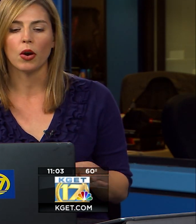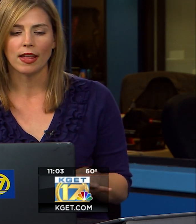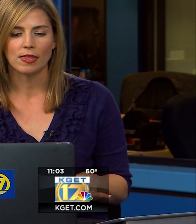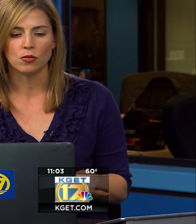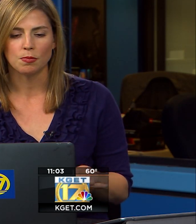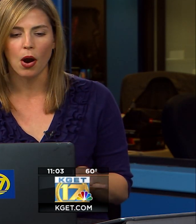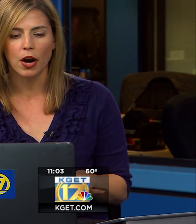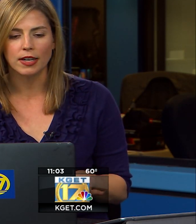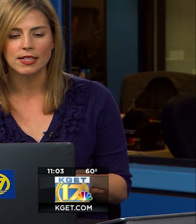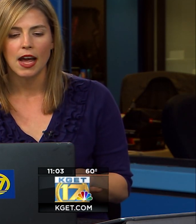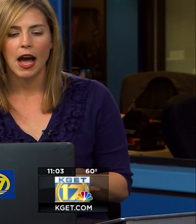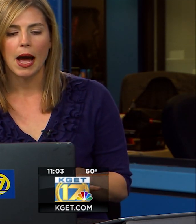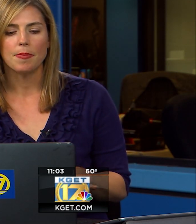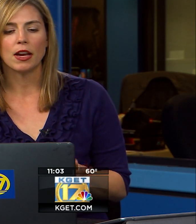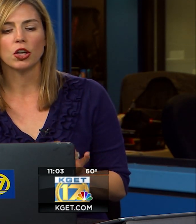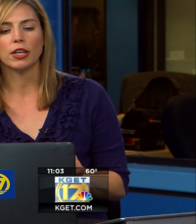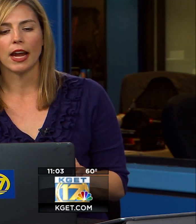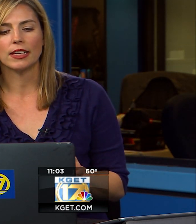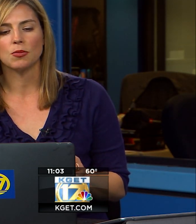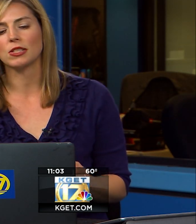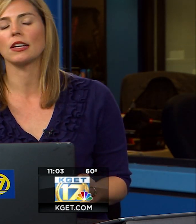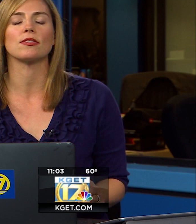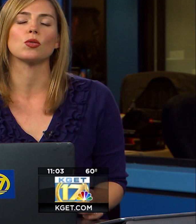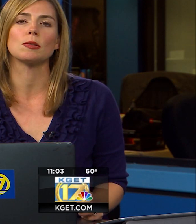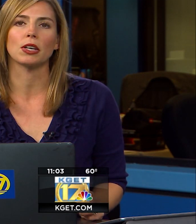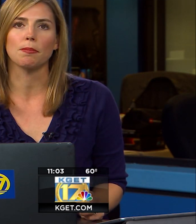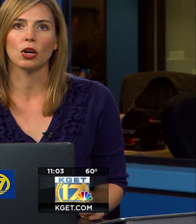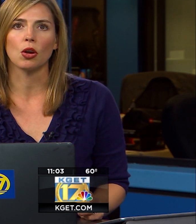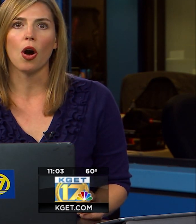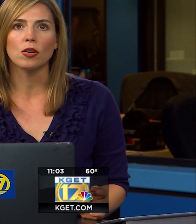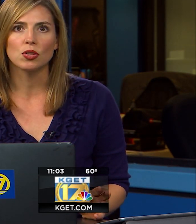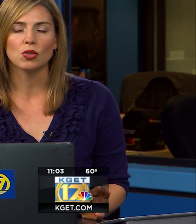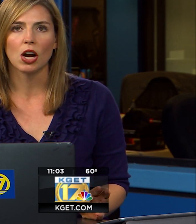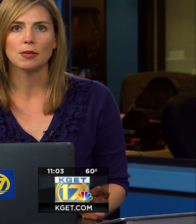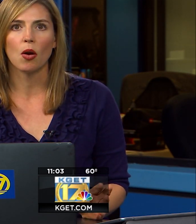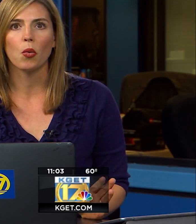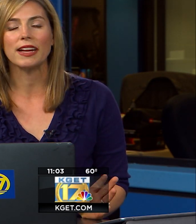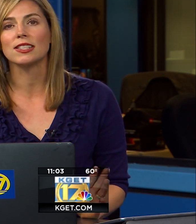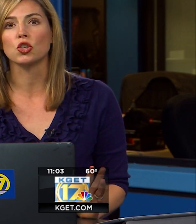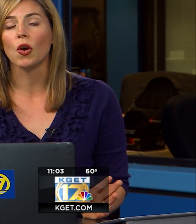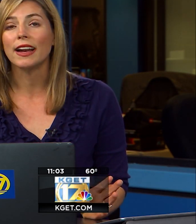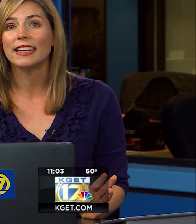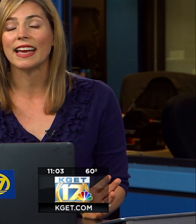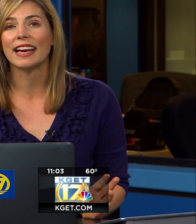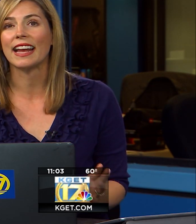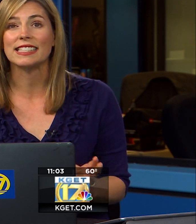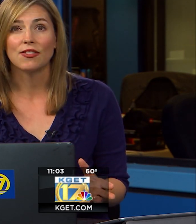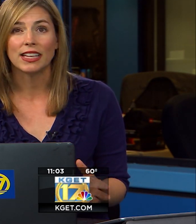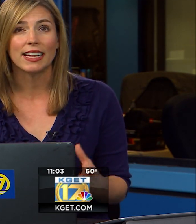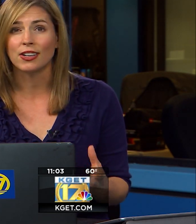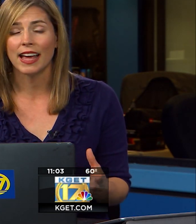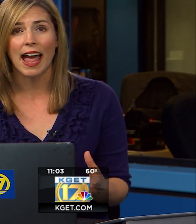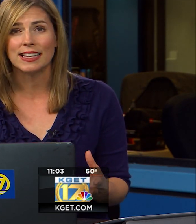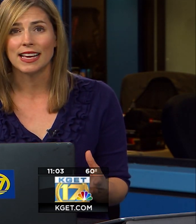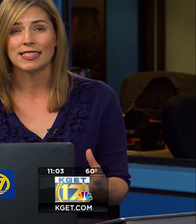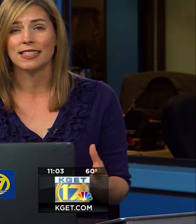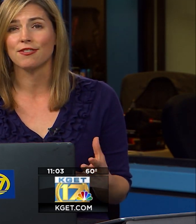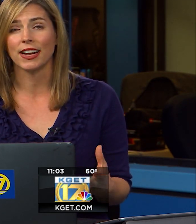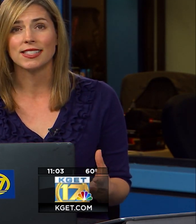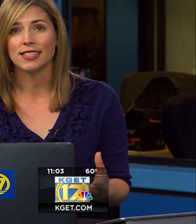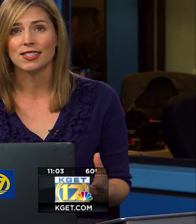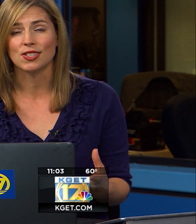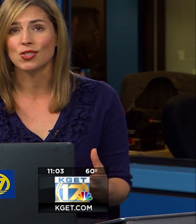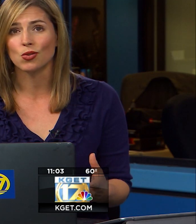people who are at those parks. Kern County Superintendent of Schools Mary Barlow also talked about ways they're trying to get connectivity, internet access,